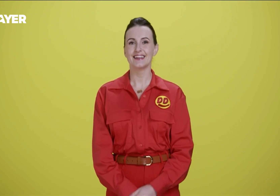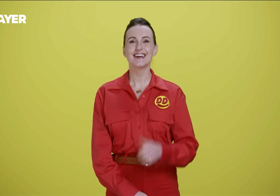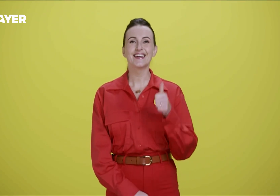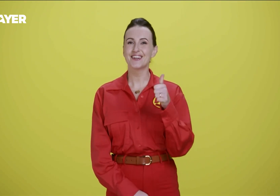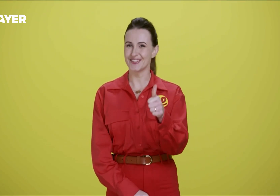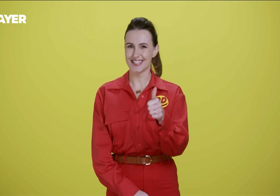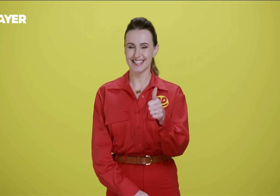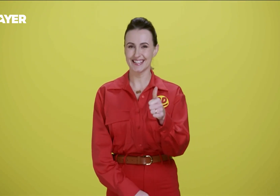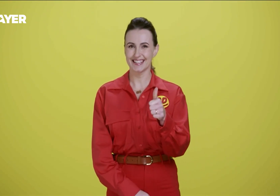Good.